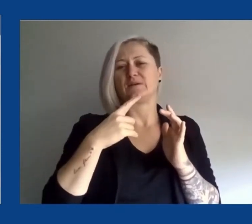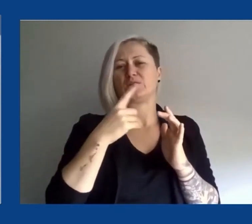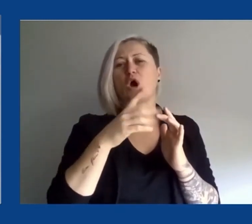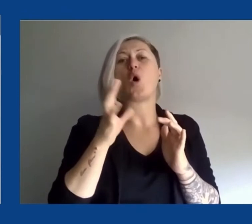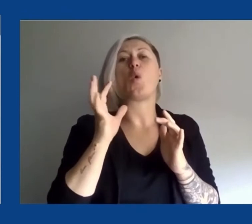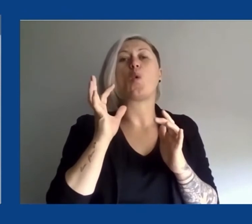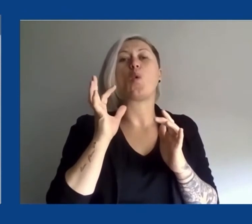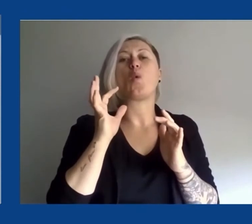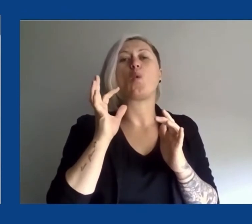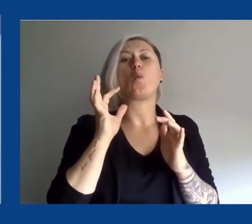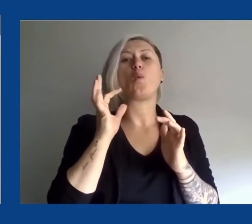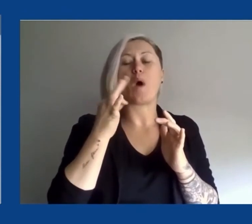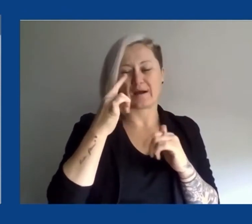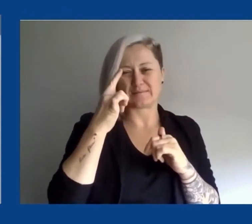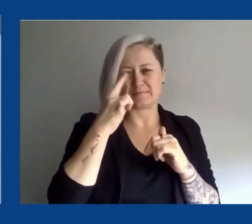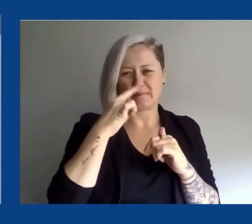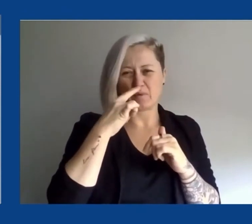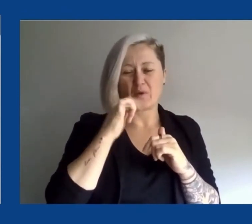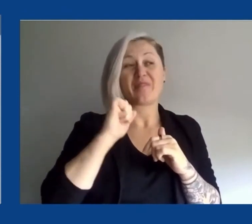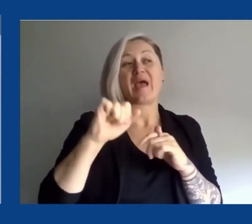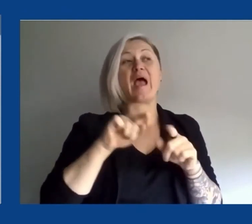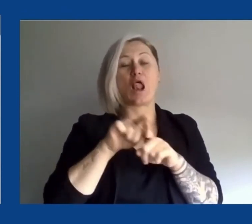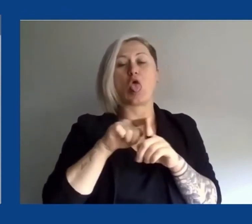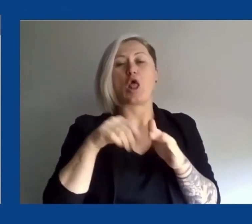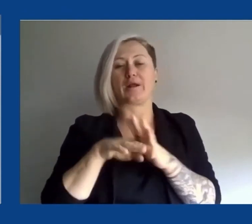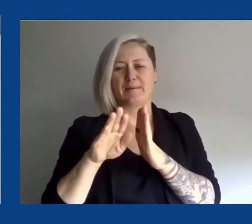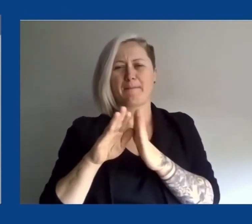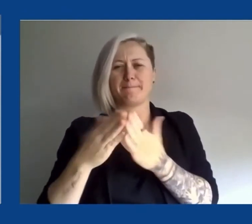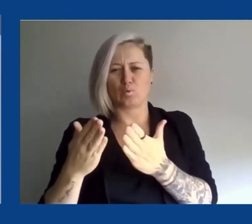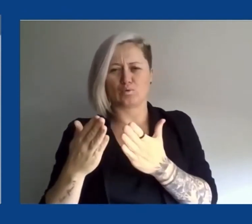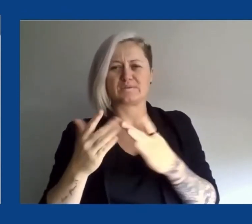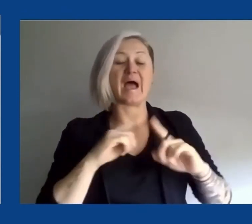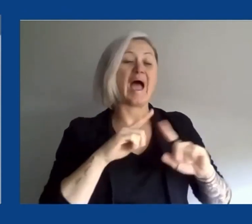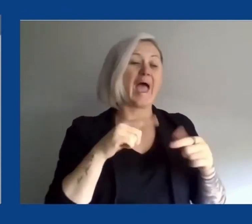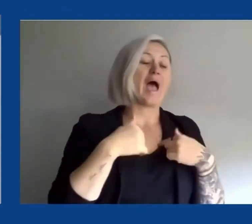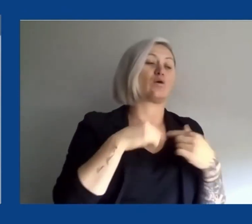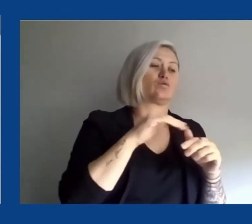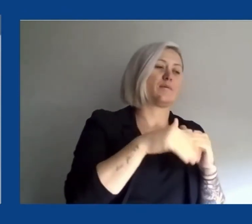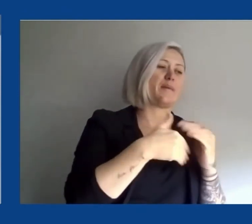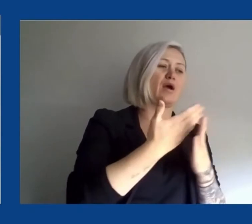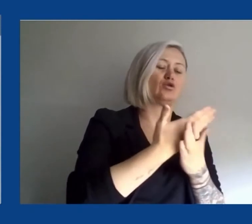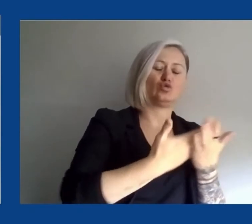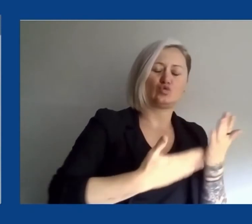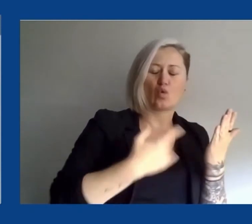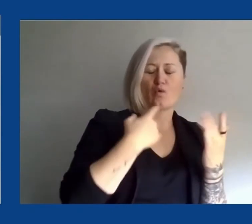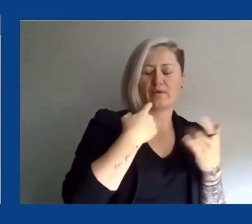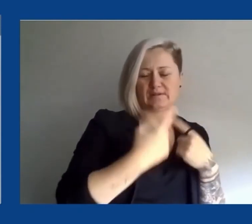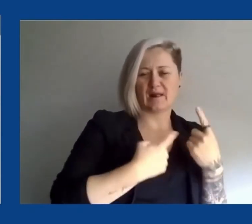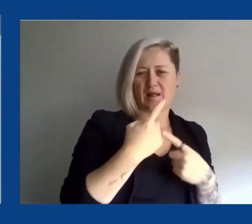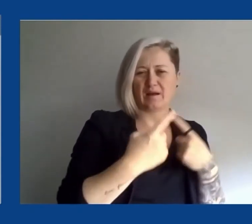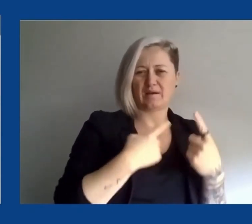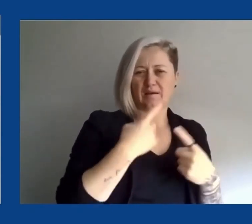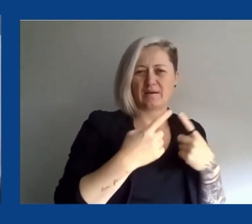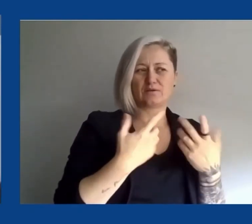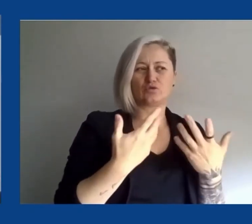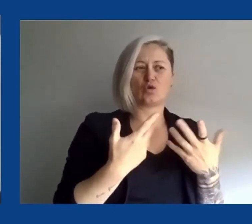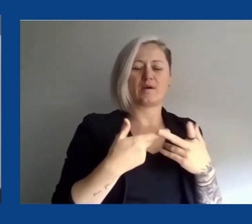in books. Ours was about storytelling. So if you want to be